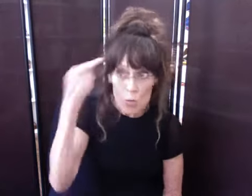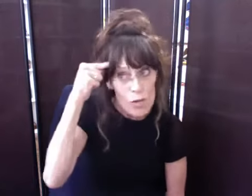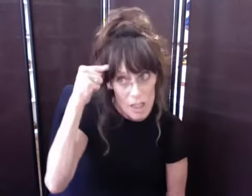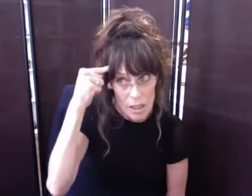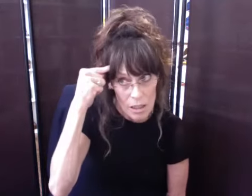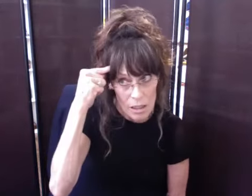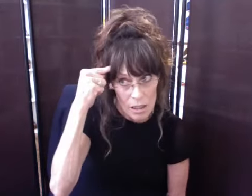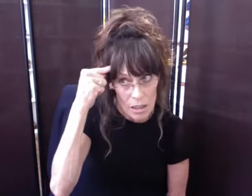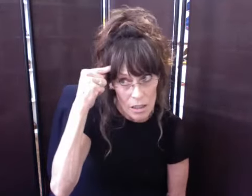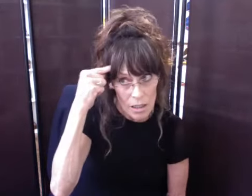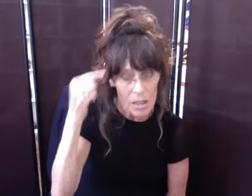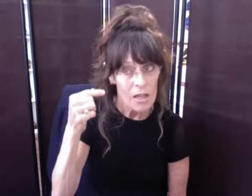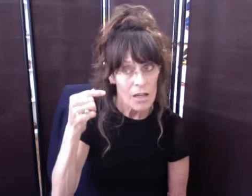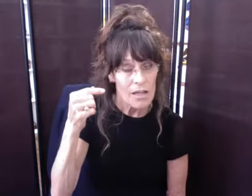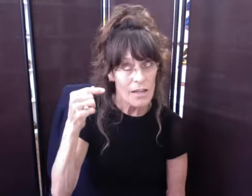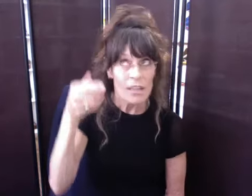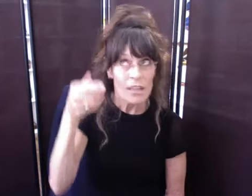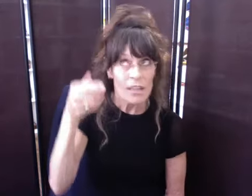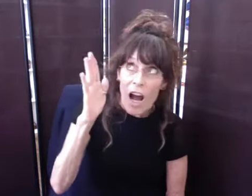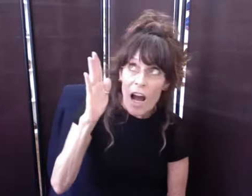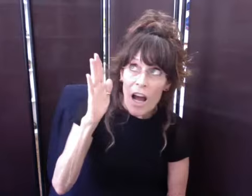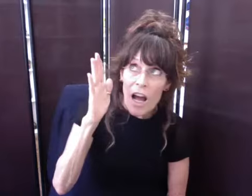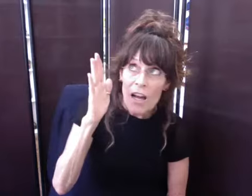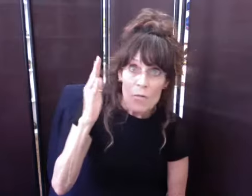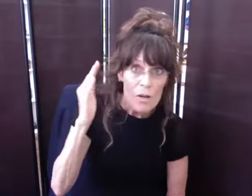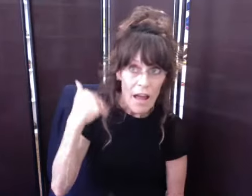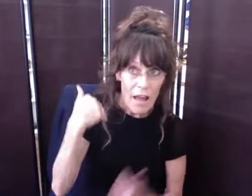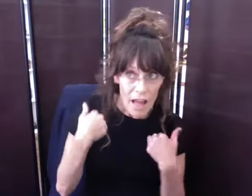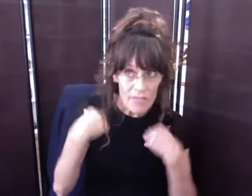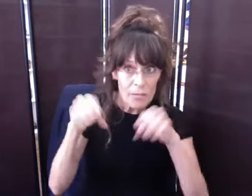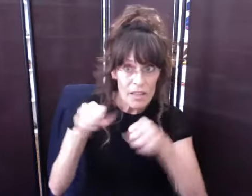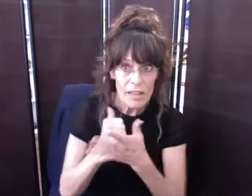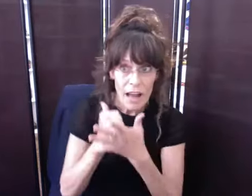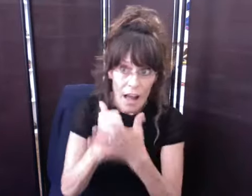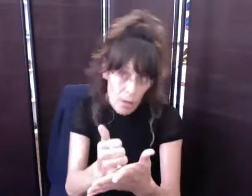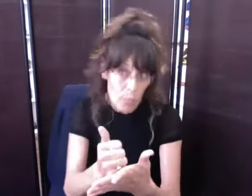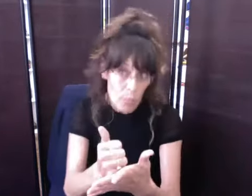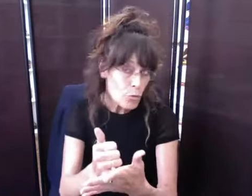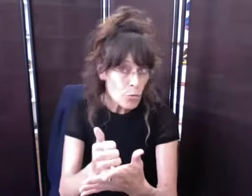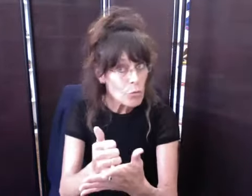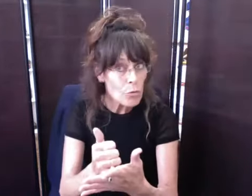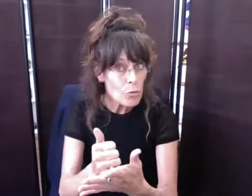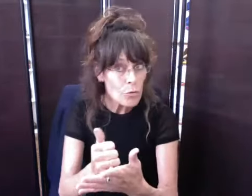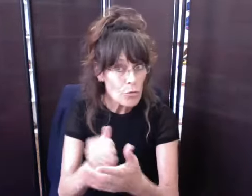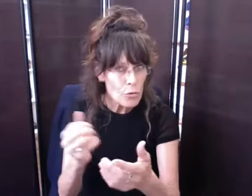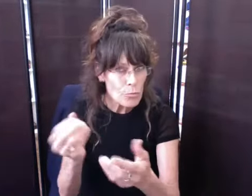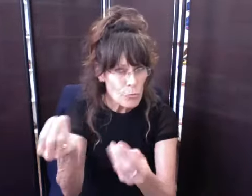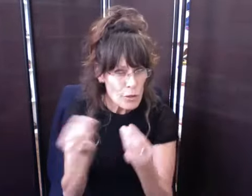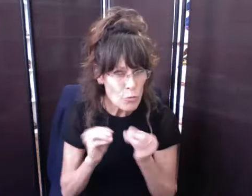that if there's a God out there, that he would have the capacity to help you, to restore you to some level of sanity? Do you think